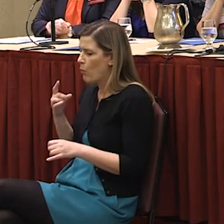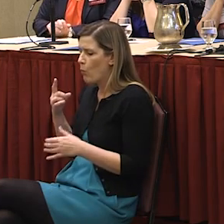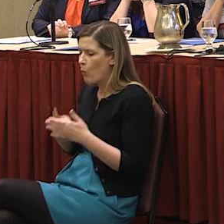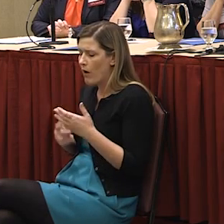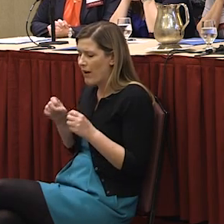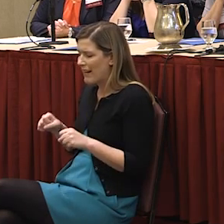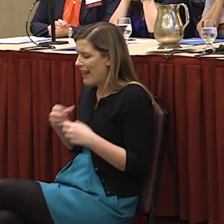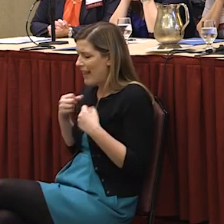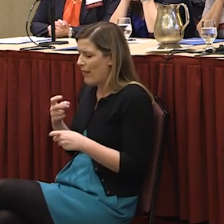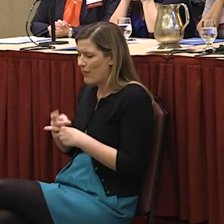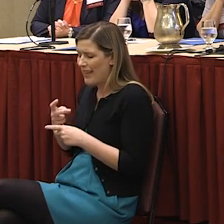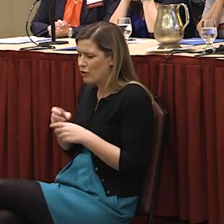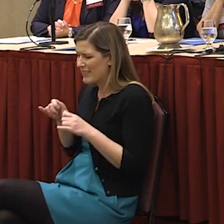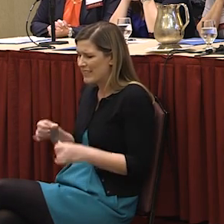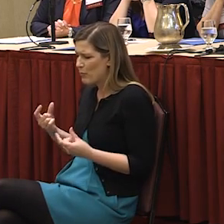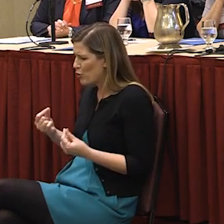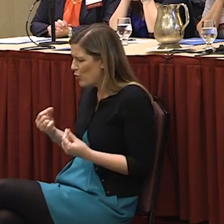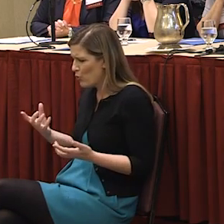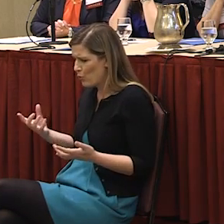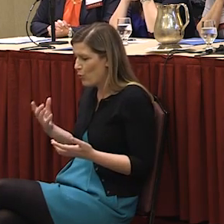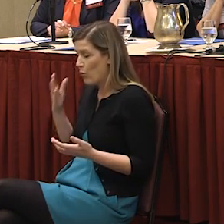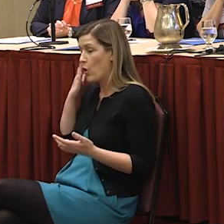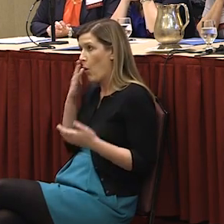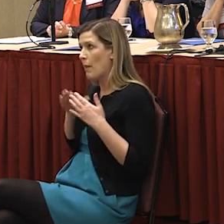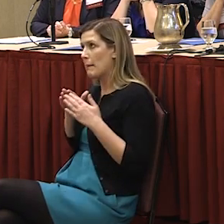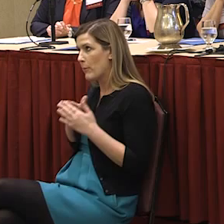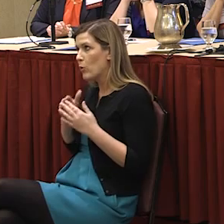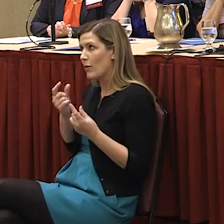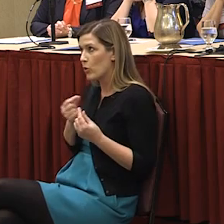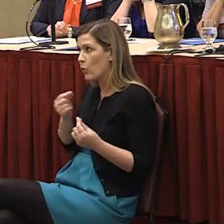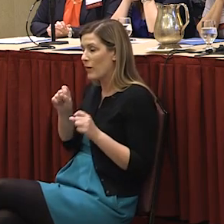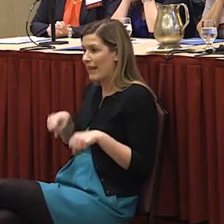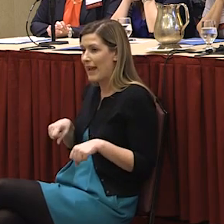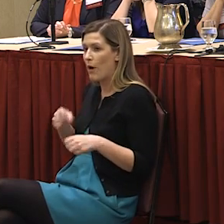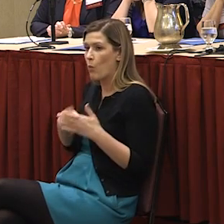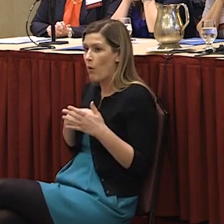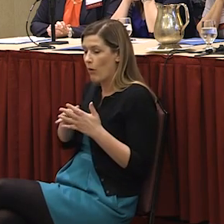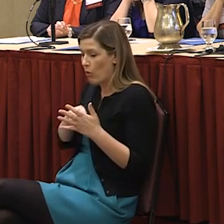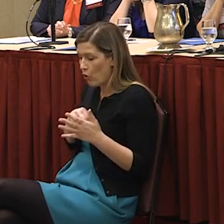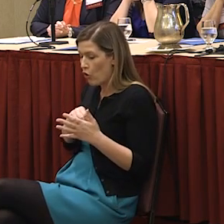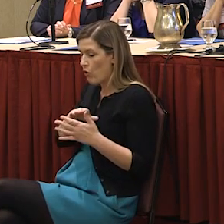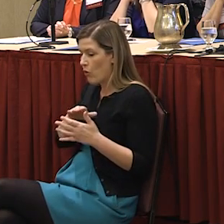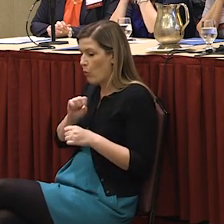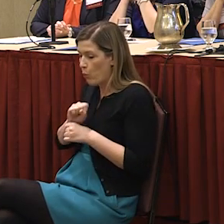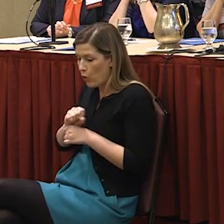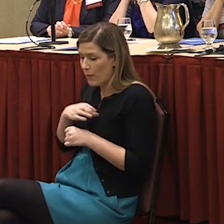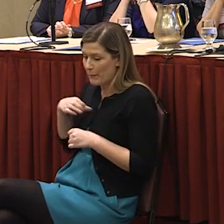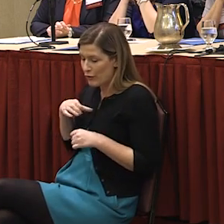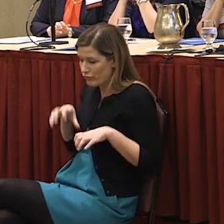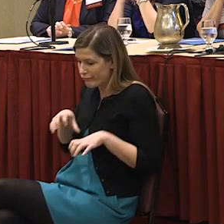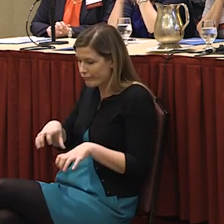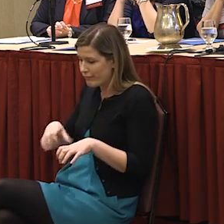in addressing the social factors? So we know that what we can do as a community, we know what we can learn as a community, we know the work that the commission's doing, we